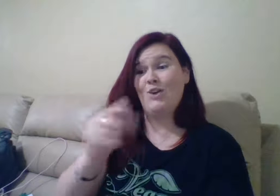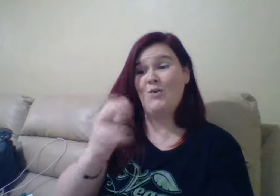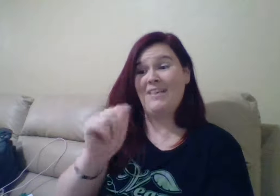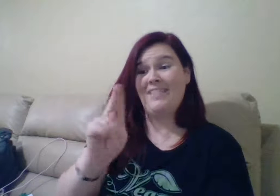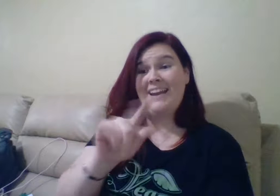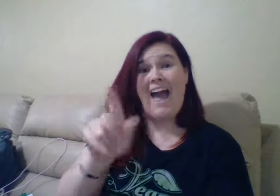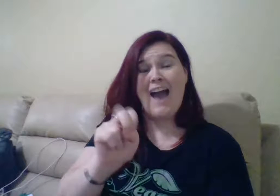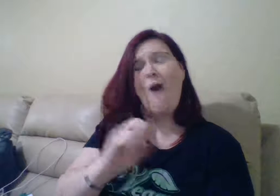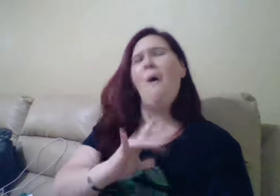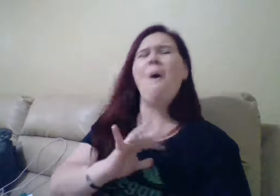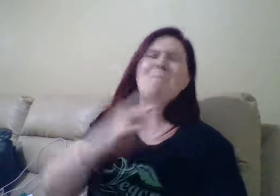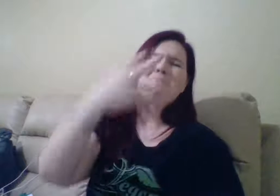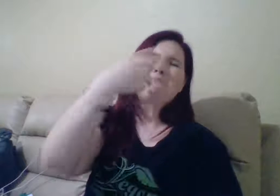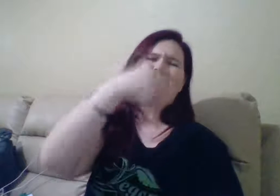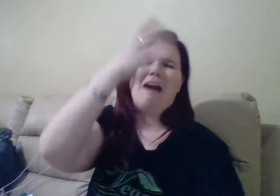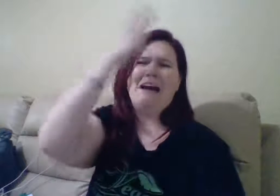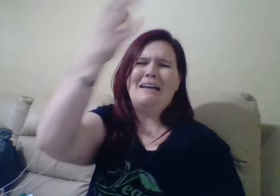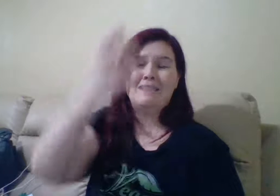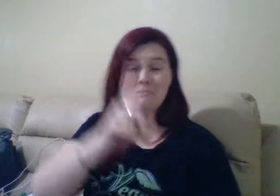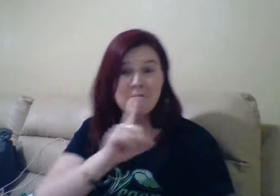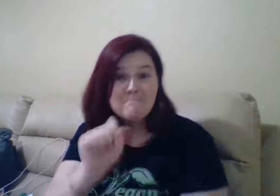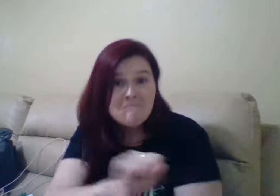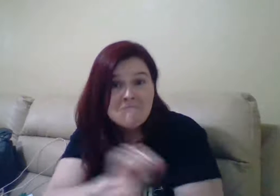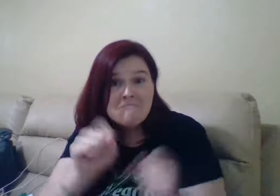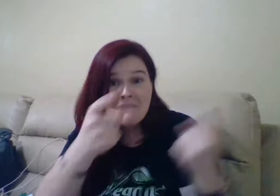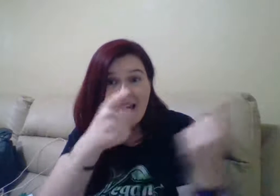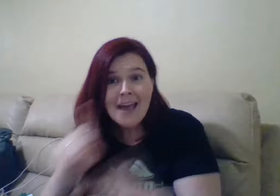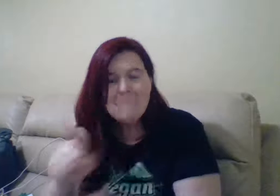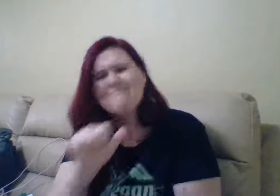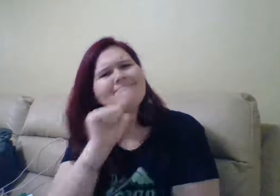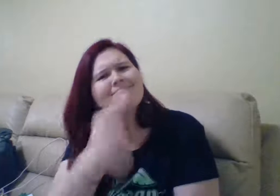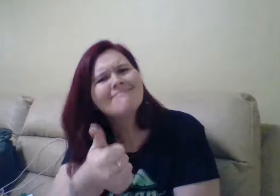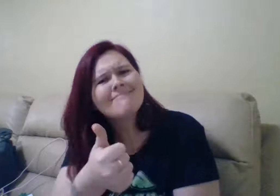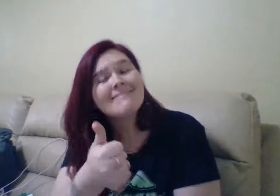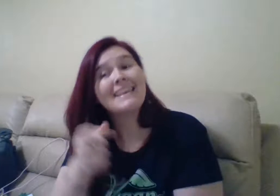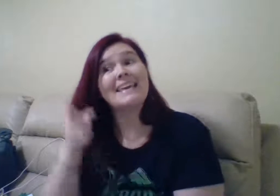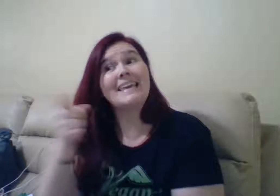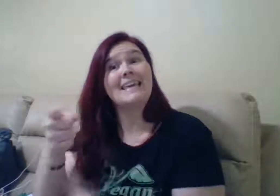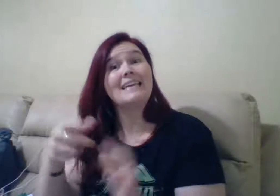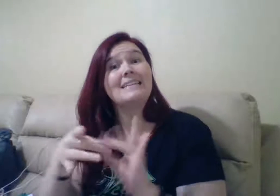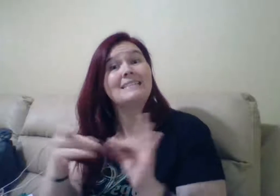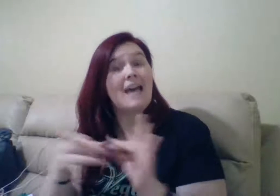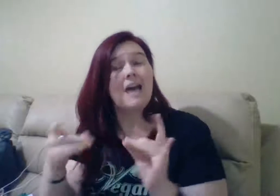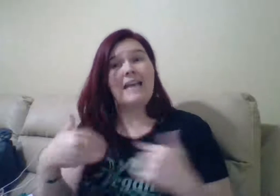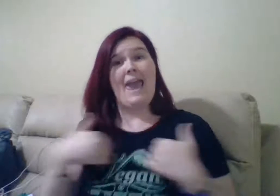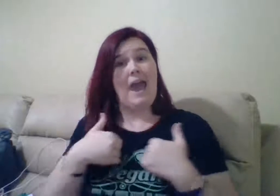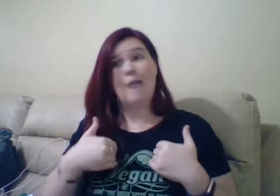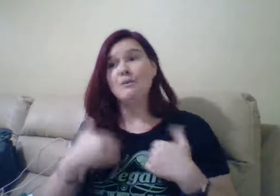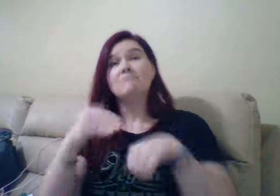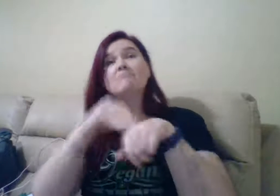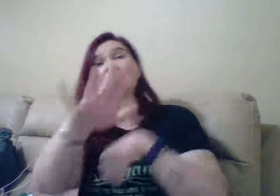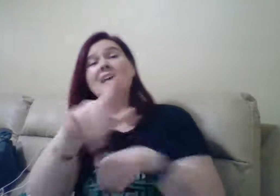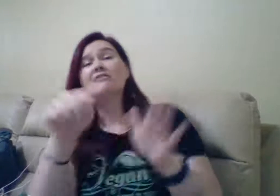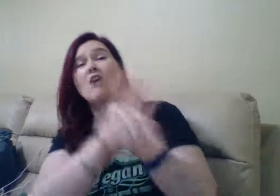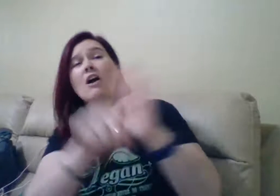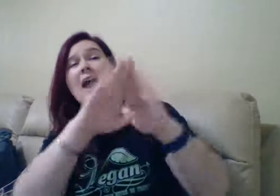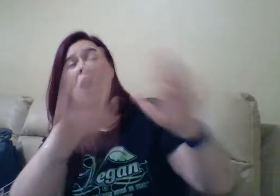that's not the reality of what's happening to these animals. What he means to say is because these animals can't be sent to a slaughterhouse to have their throat cut,